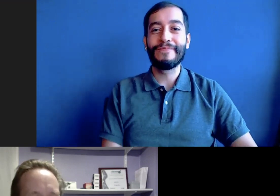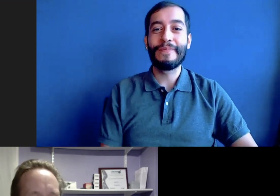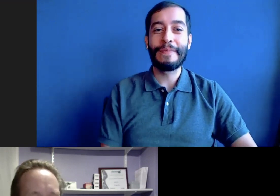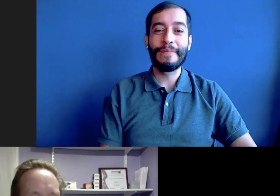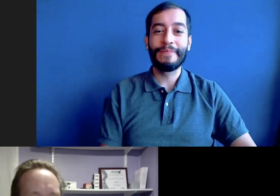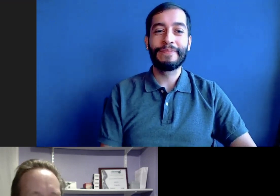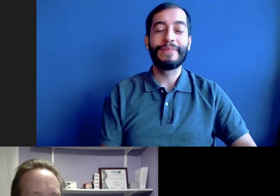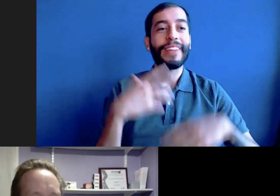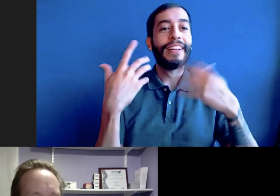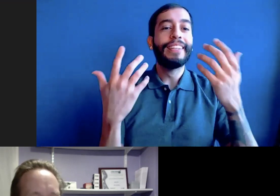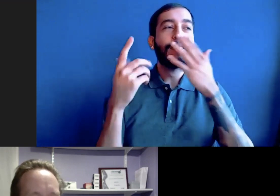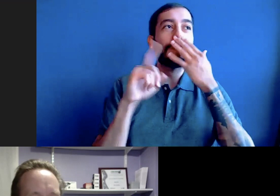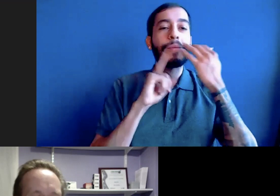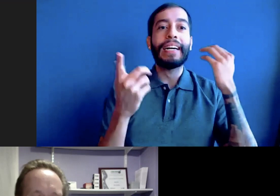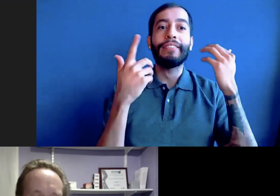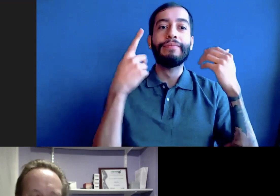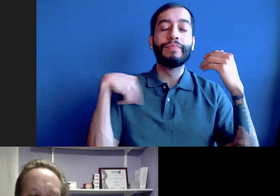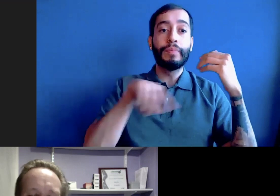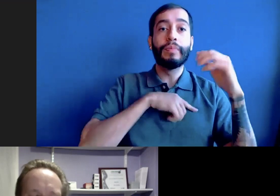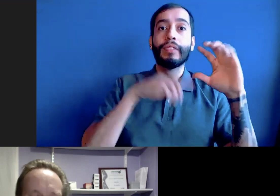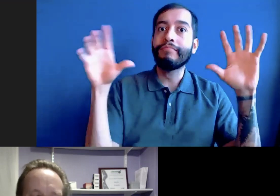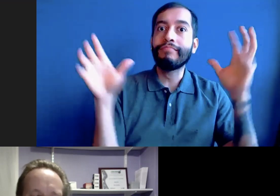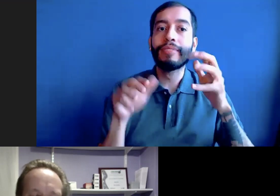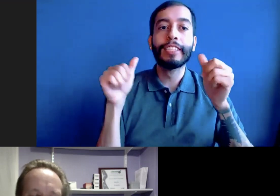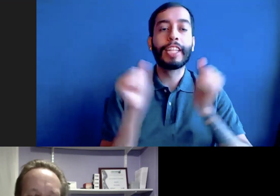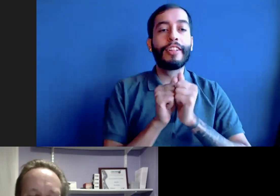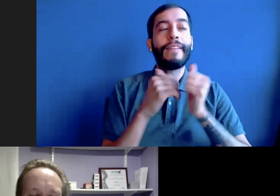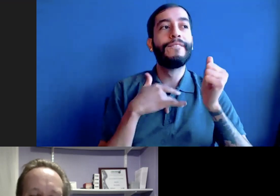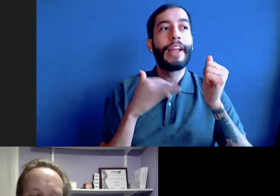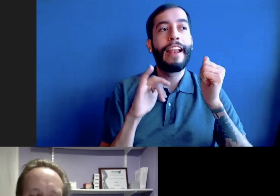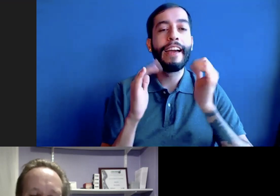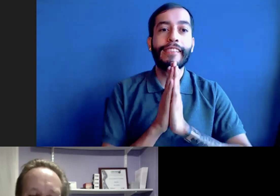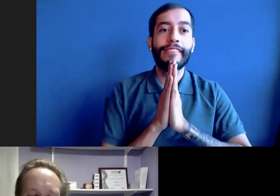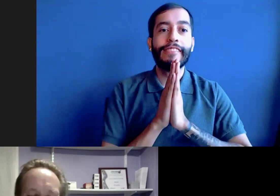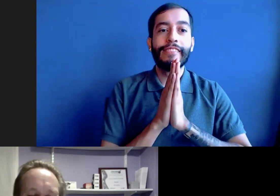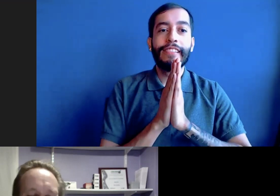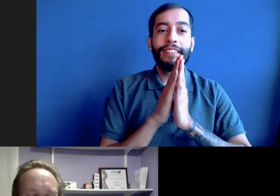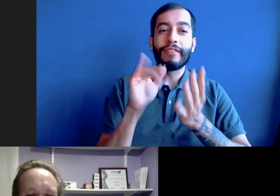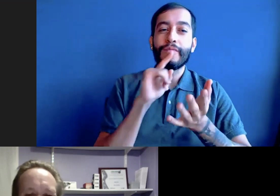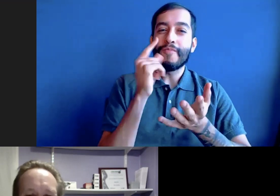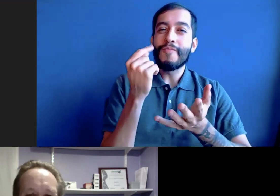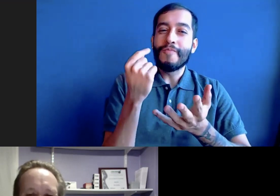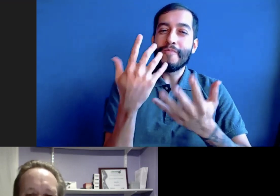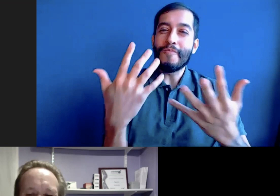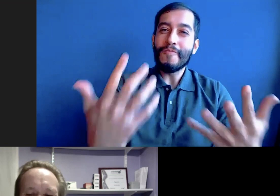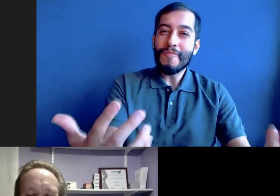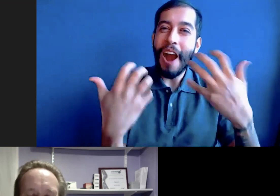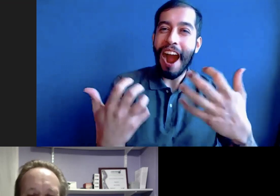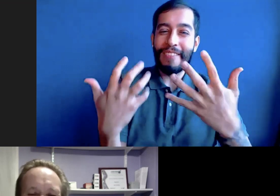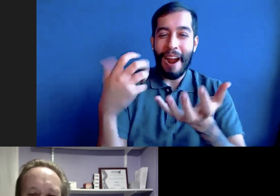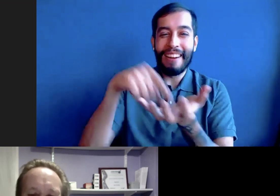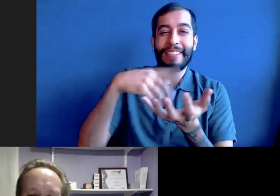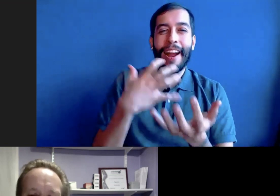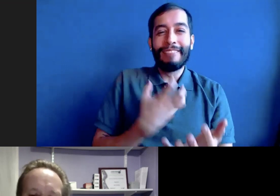like things that we really want to make and create are a bit like storms, and it takes a few things to all